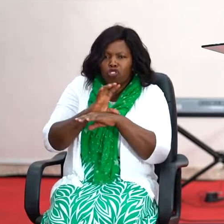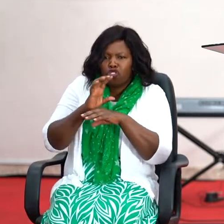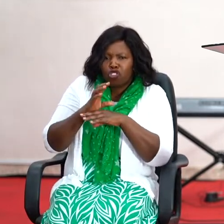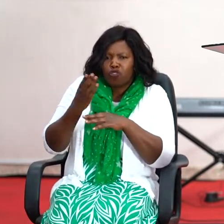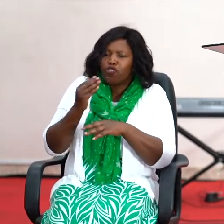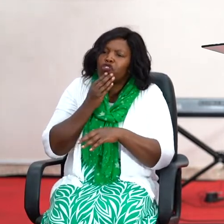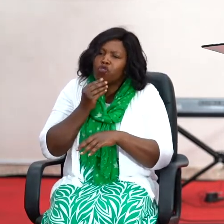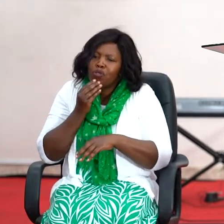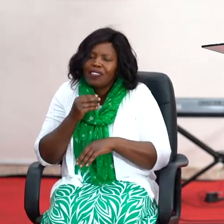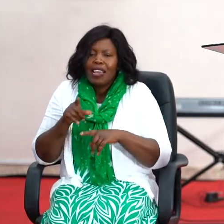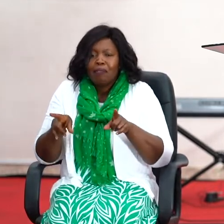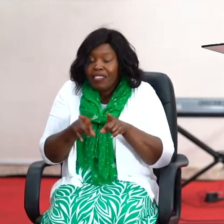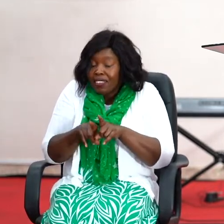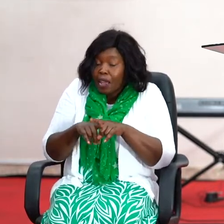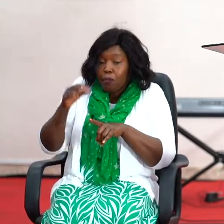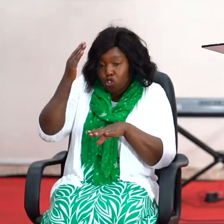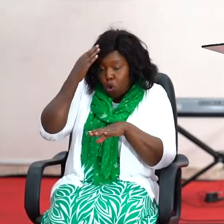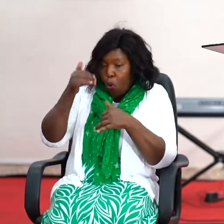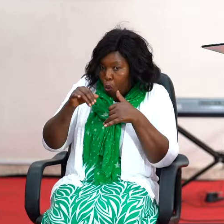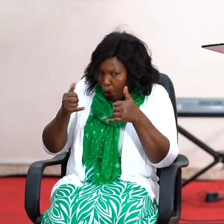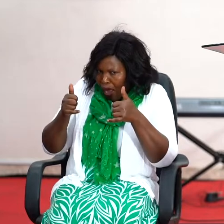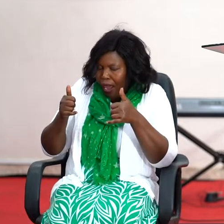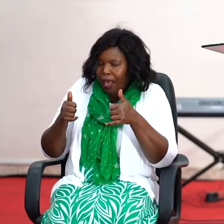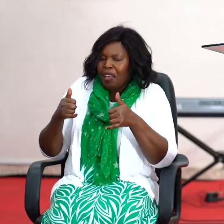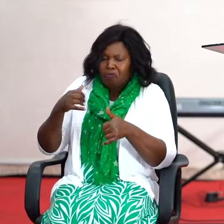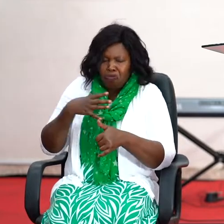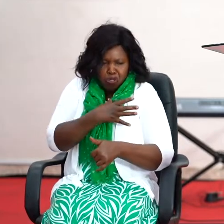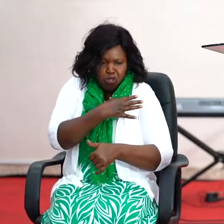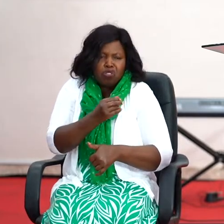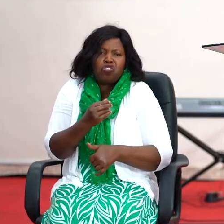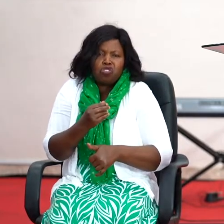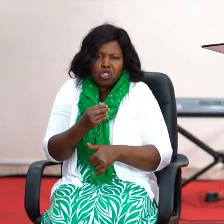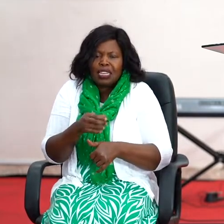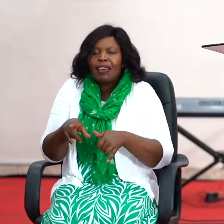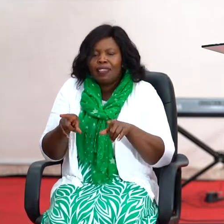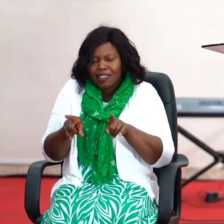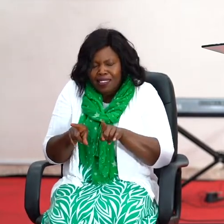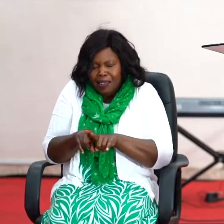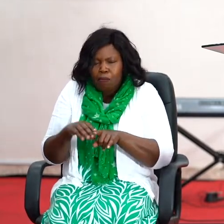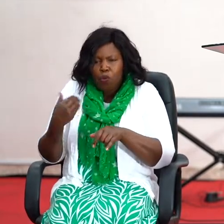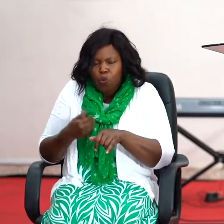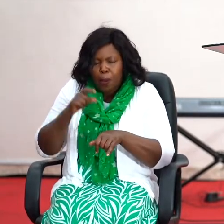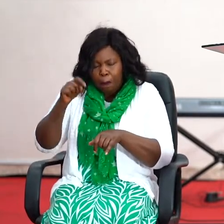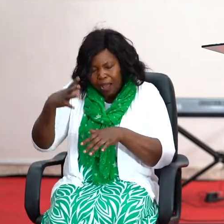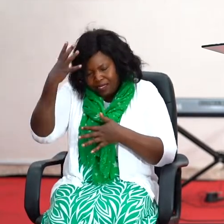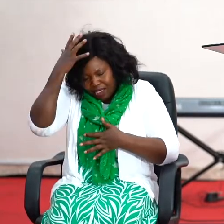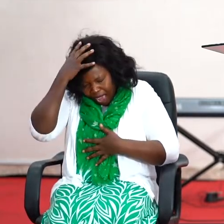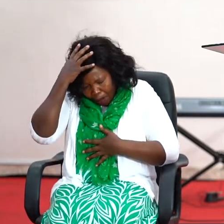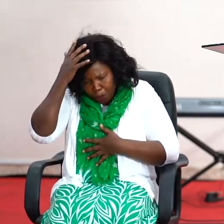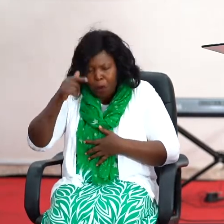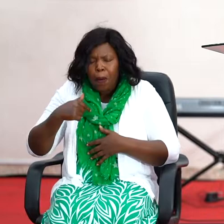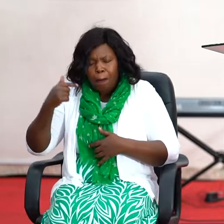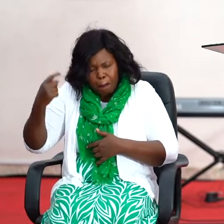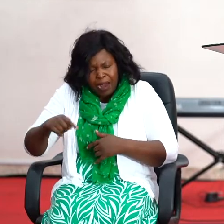he was considering himself unworthy. And so even us, we need to humble ourselves. We need to go before